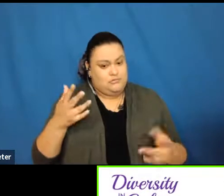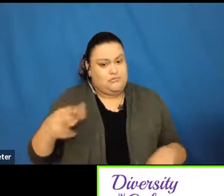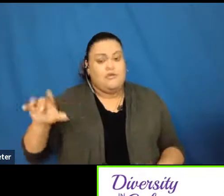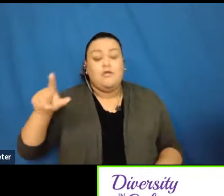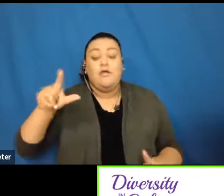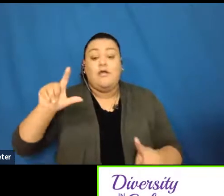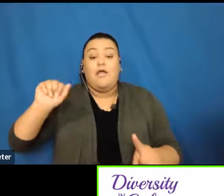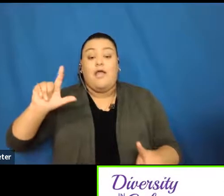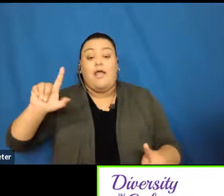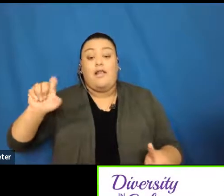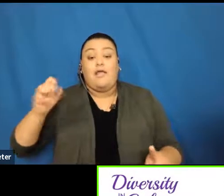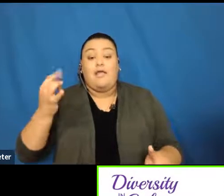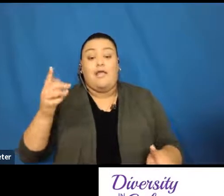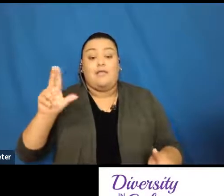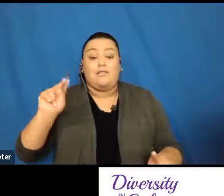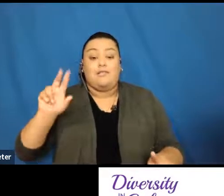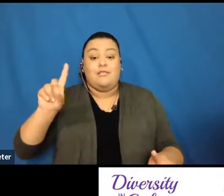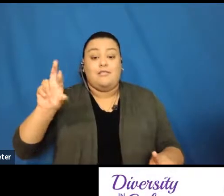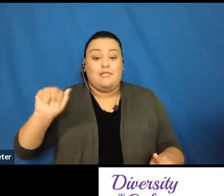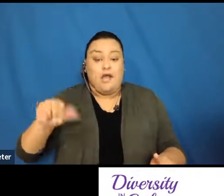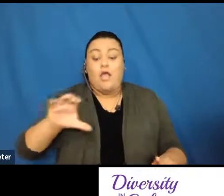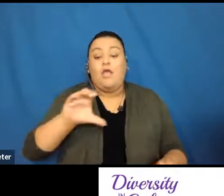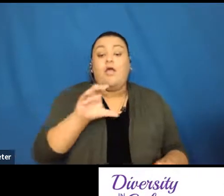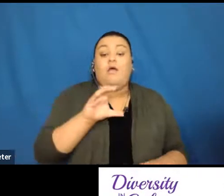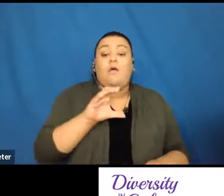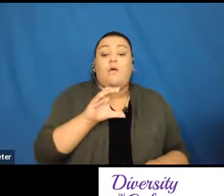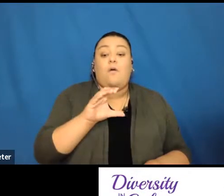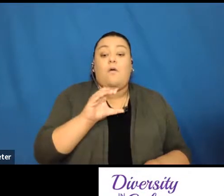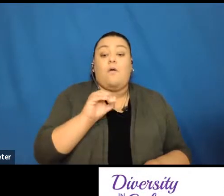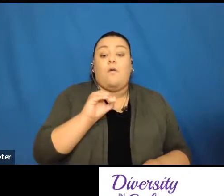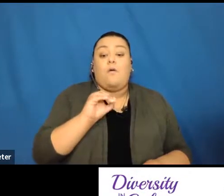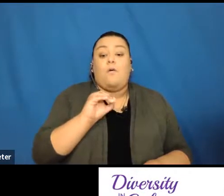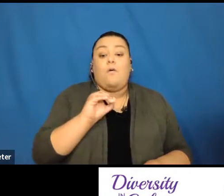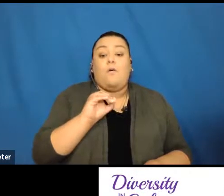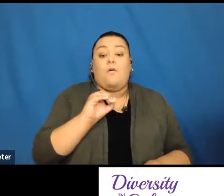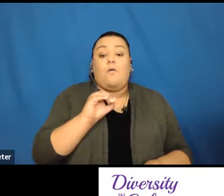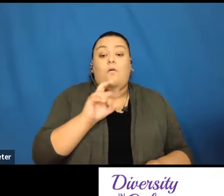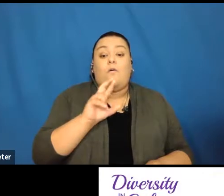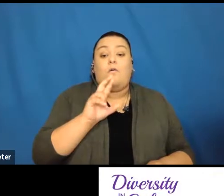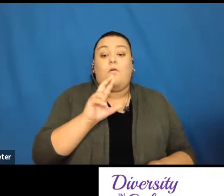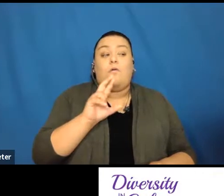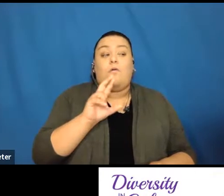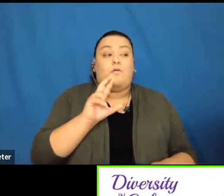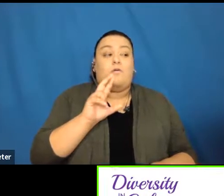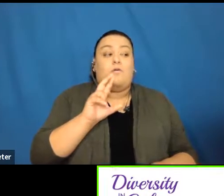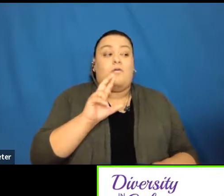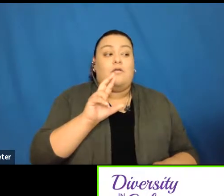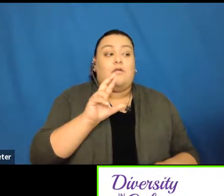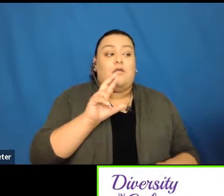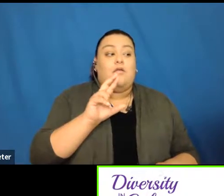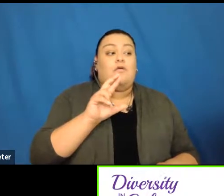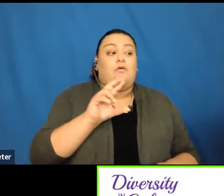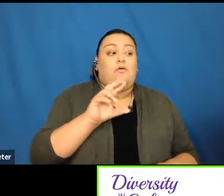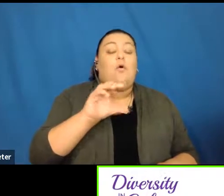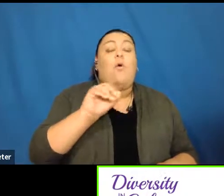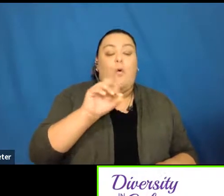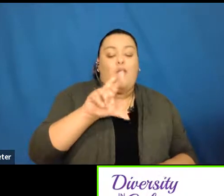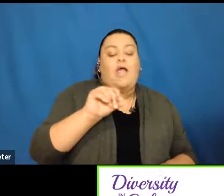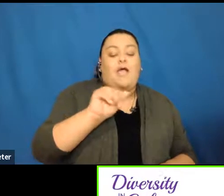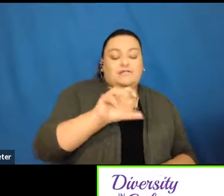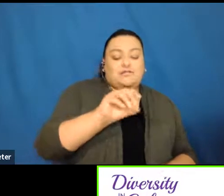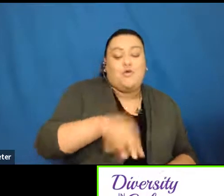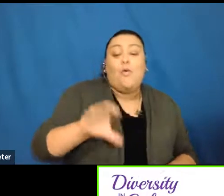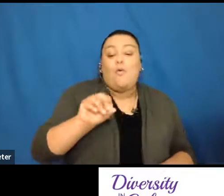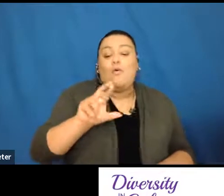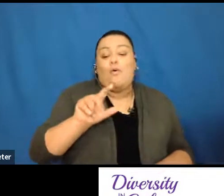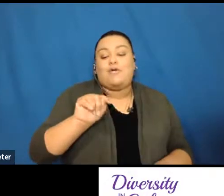Alejandra Ocasio-Cortez. Thank you, Cortez. Yes. Yeah, there goes my memory, age memory. But I